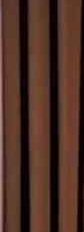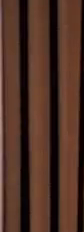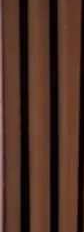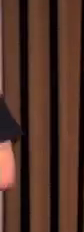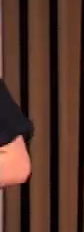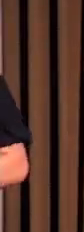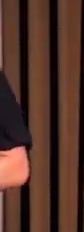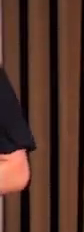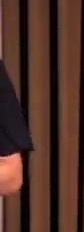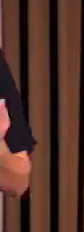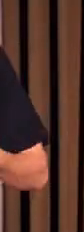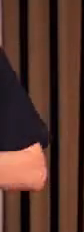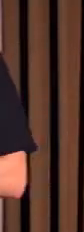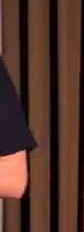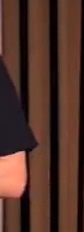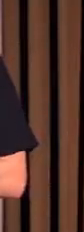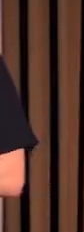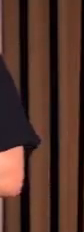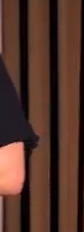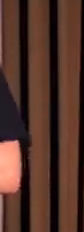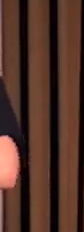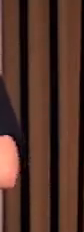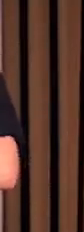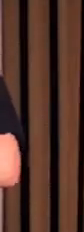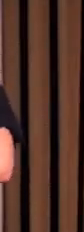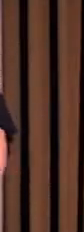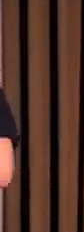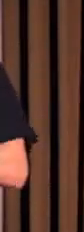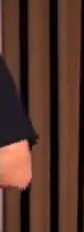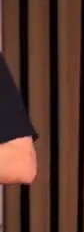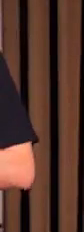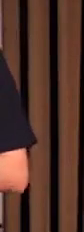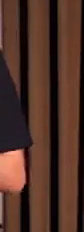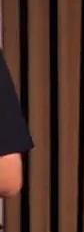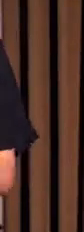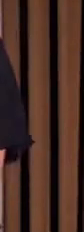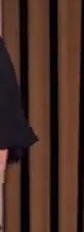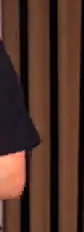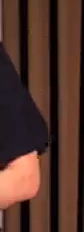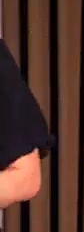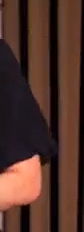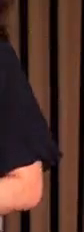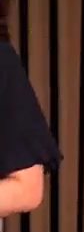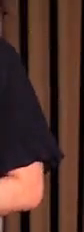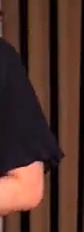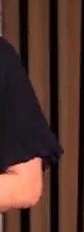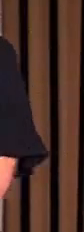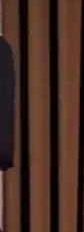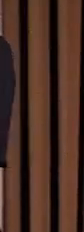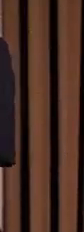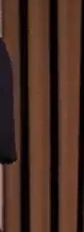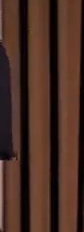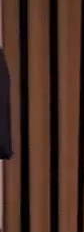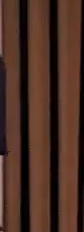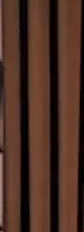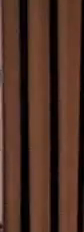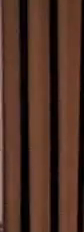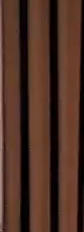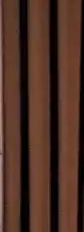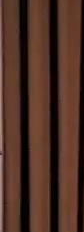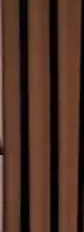it is higher than that. And in fact, the CDC estimates the proportion of Omicron